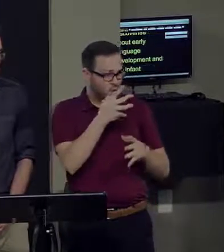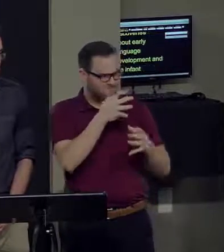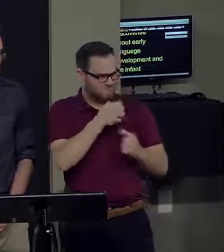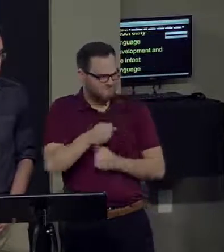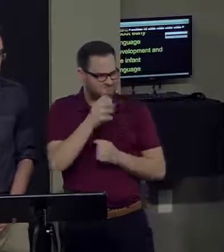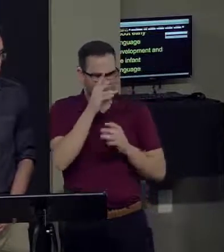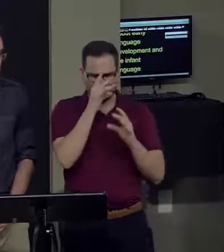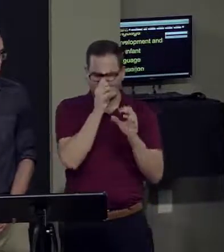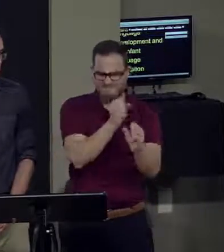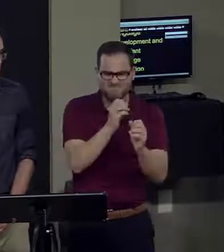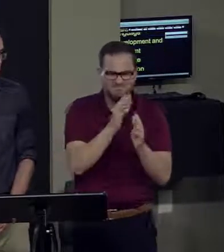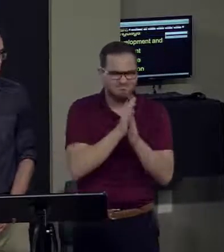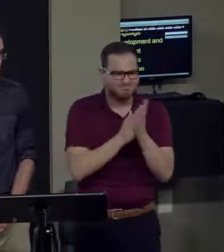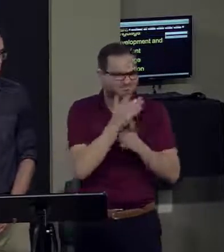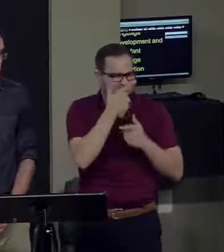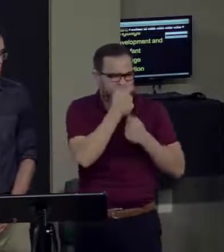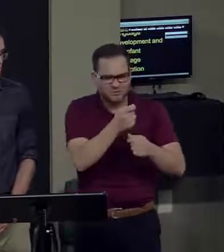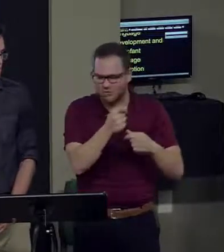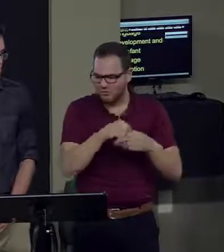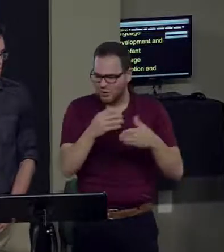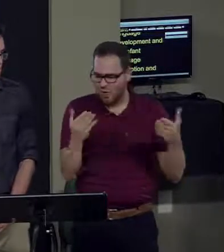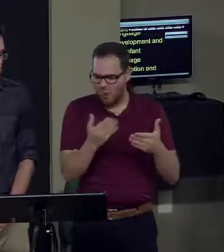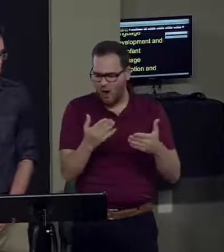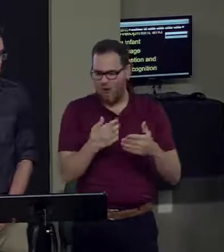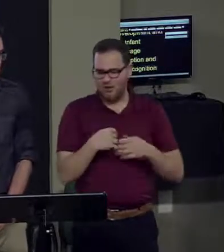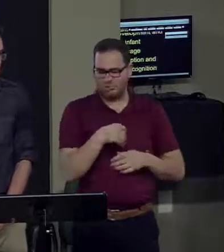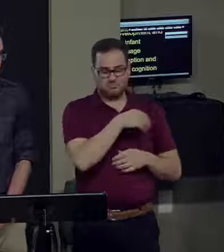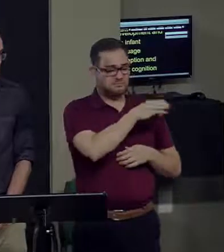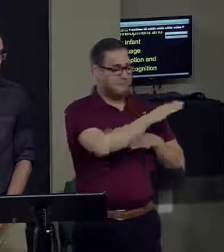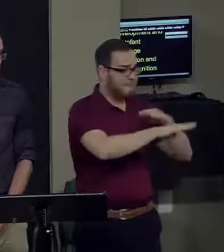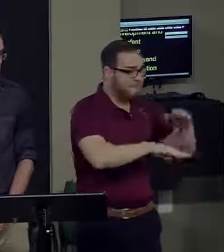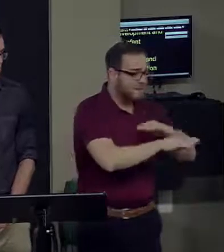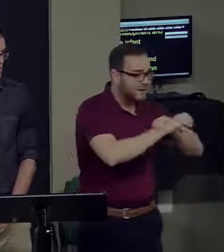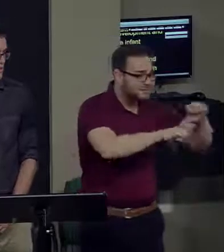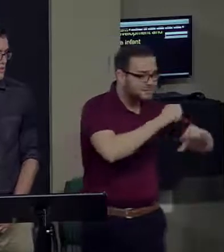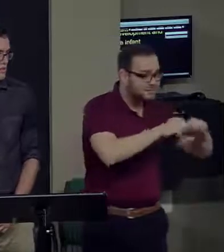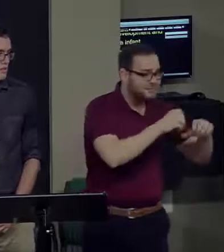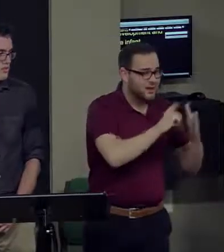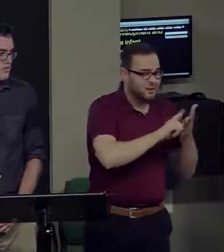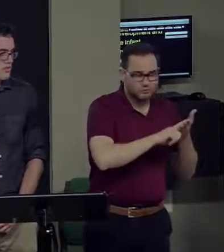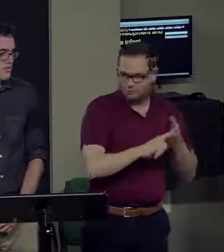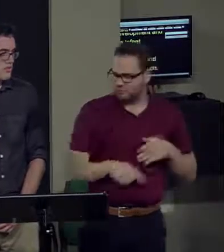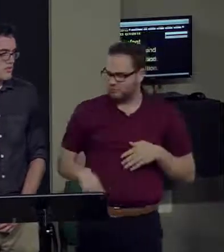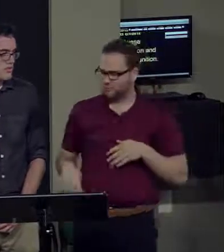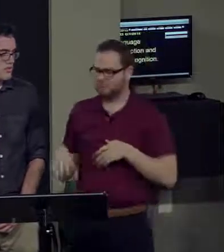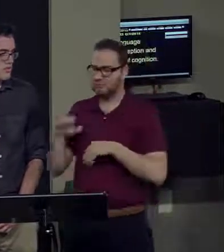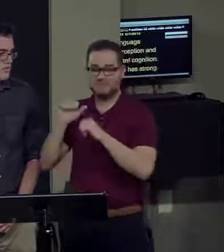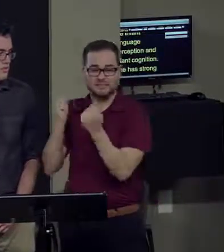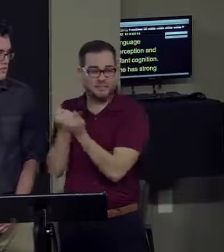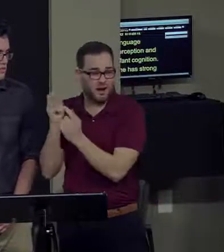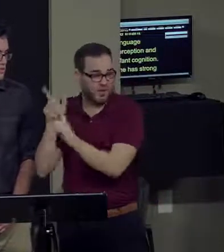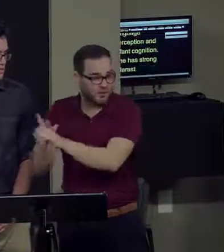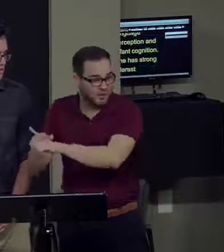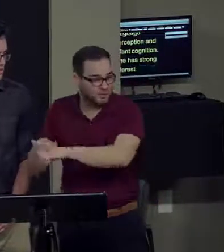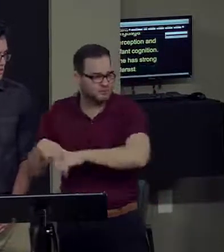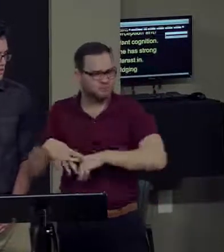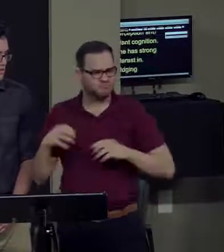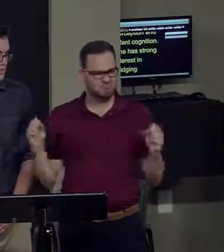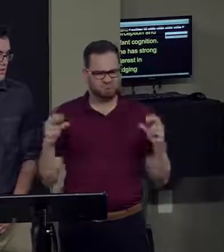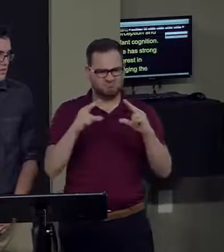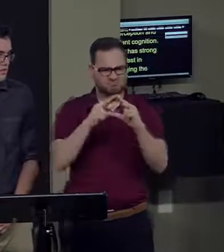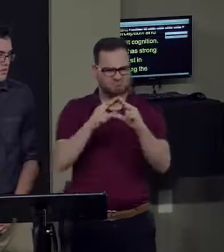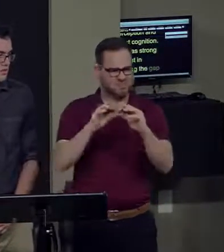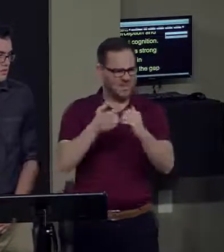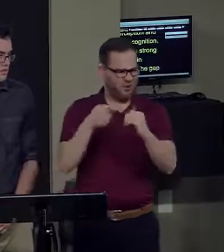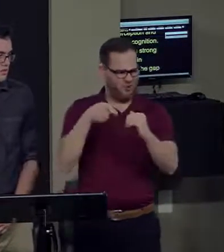Dr. Hirsh-Pasek has strong interests in bridging the gap between basic science research and its application